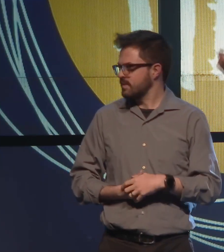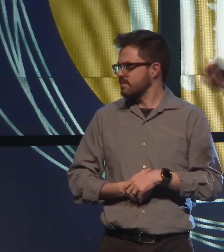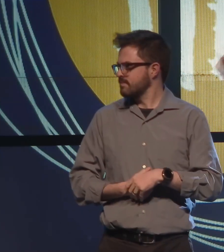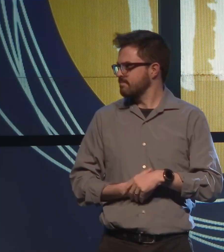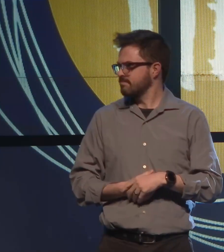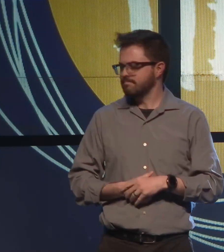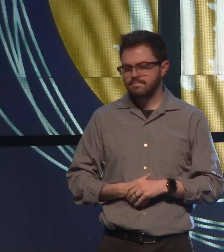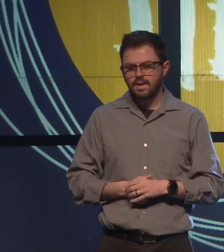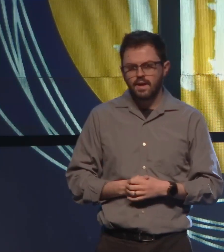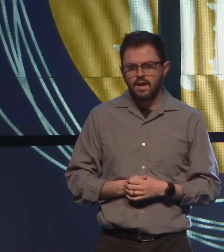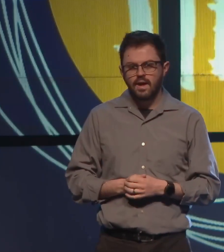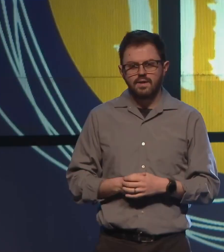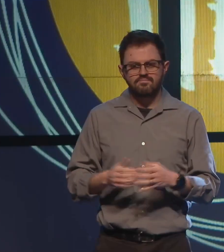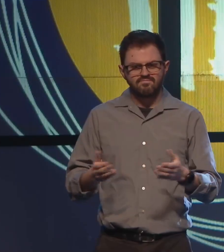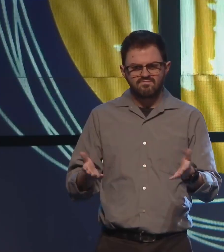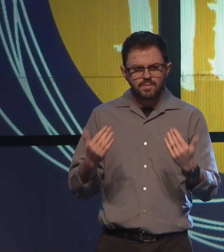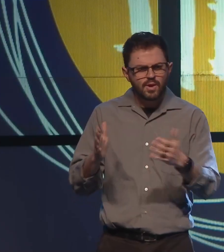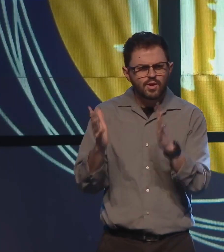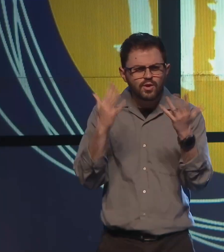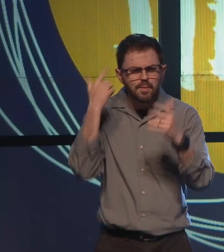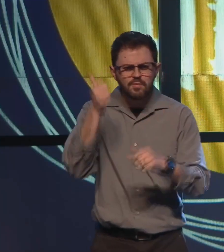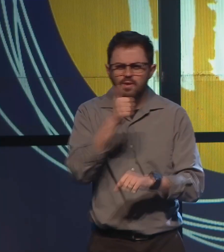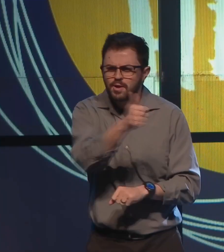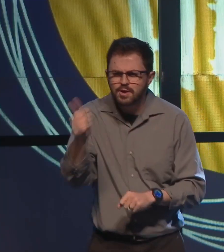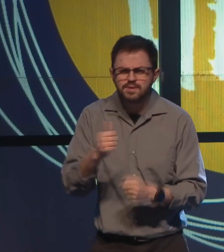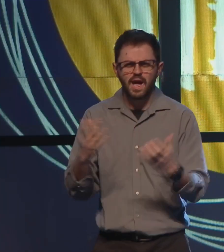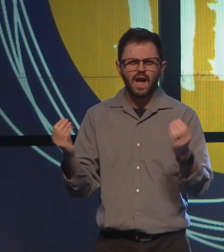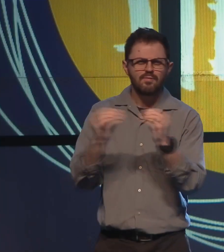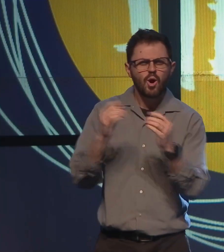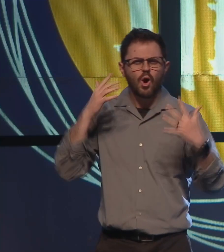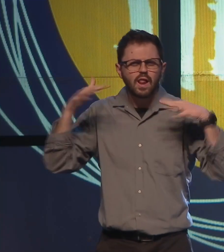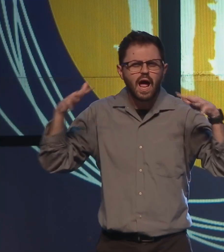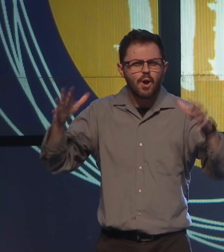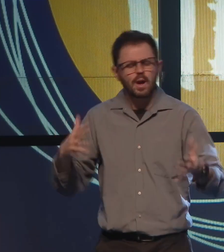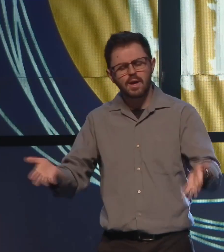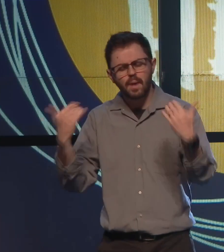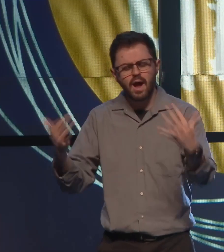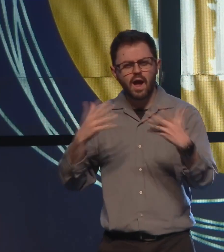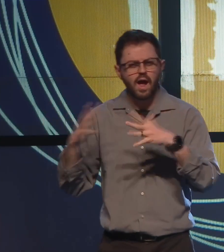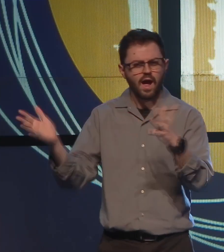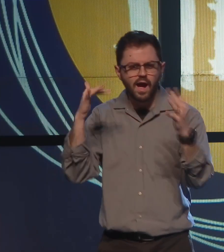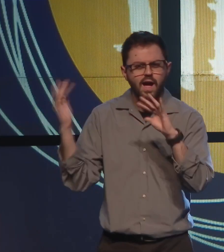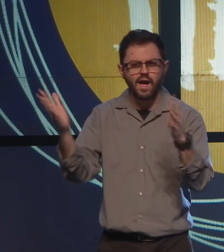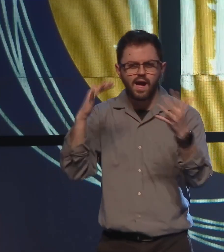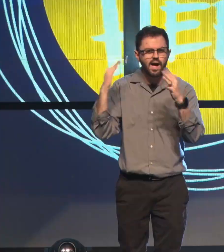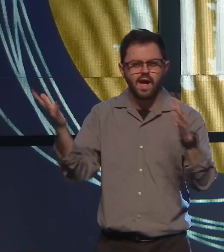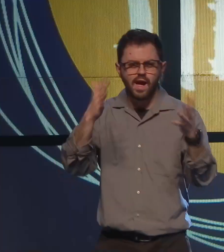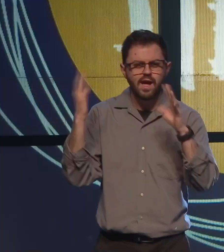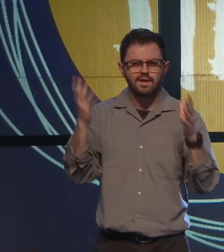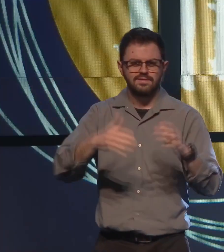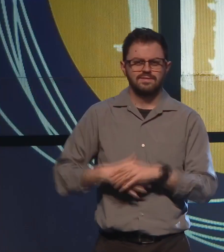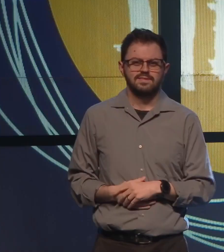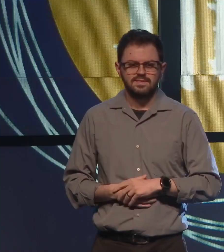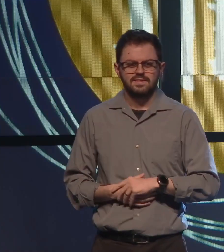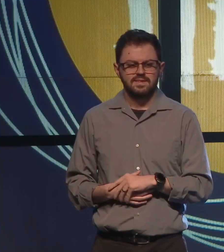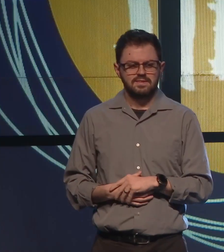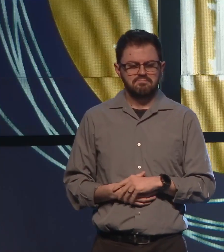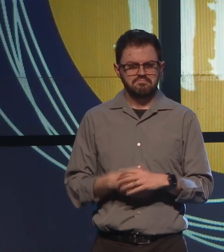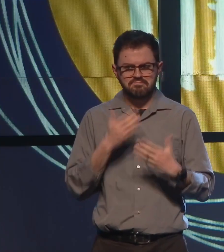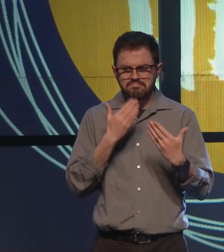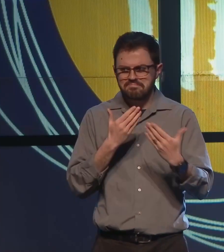Come on now, you're clapping for yourself. I expect better than that. That's good. That's